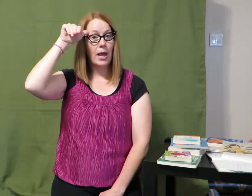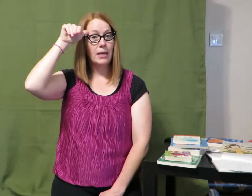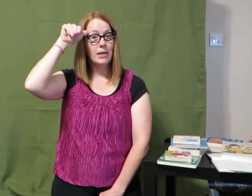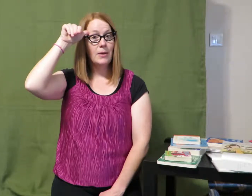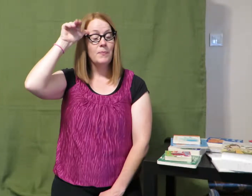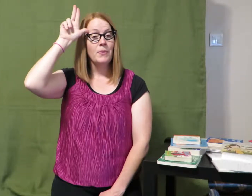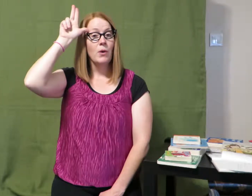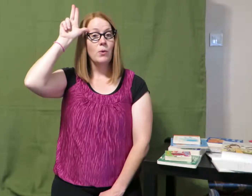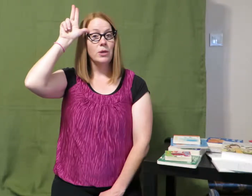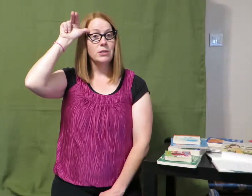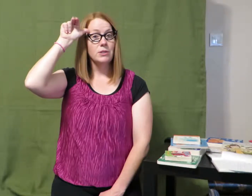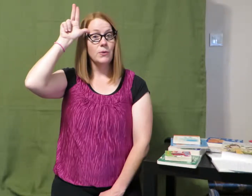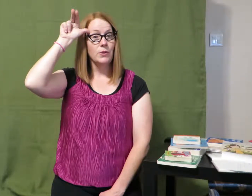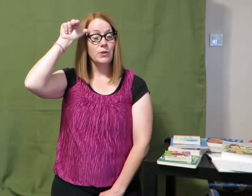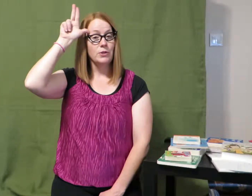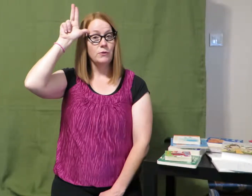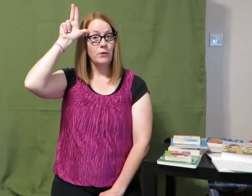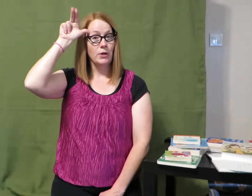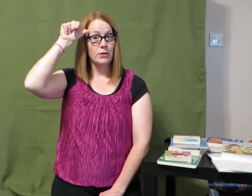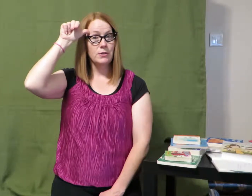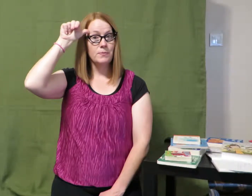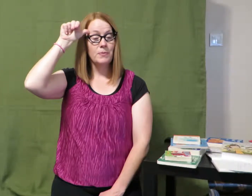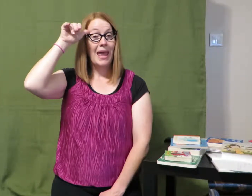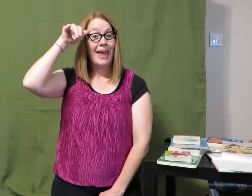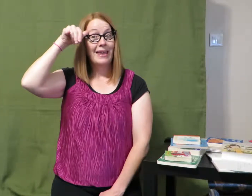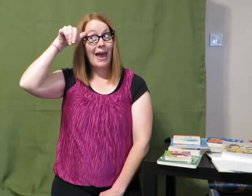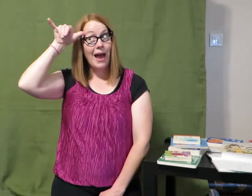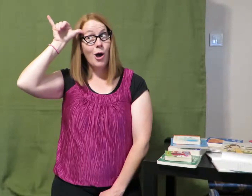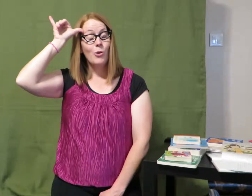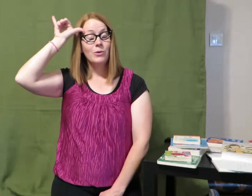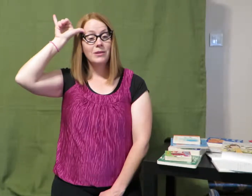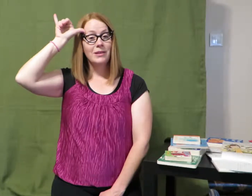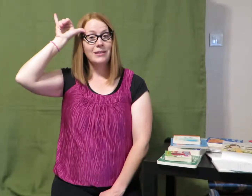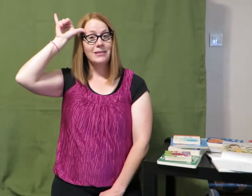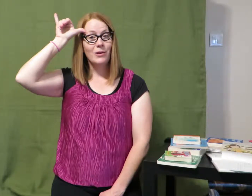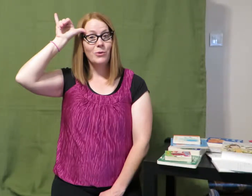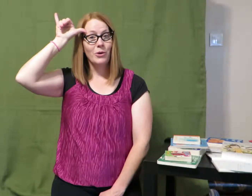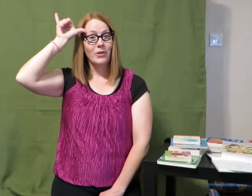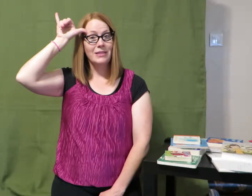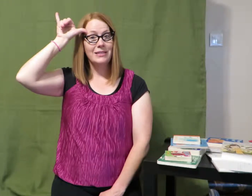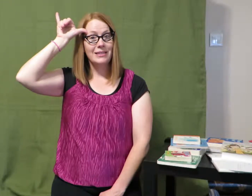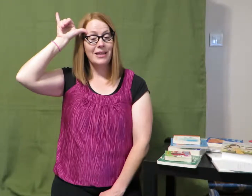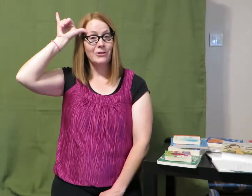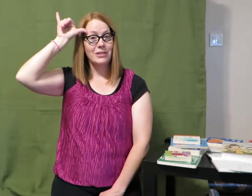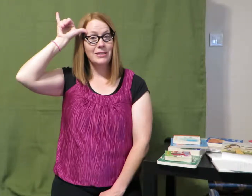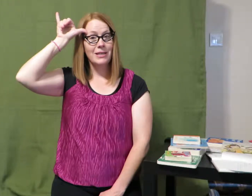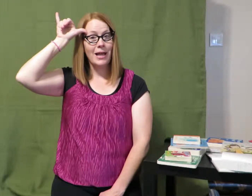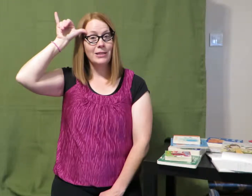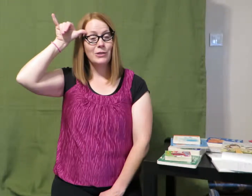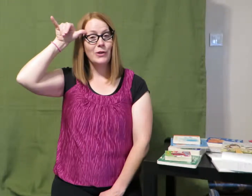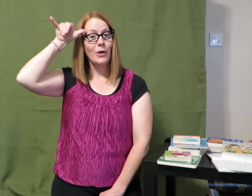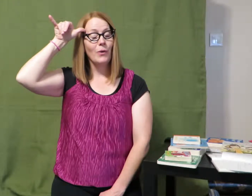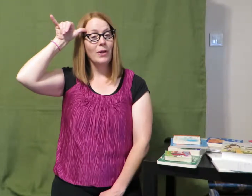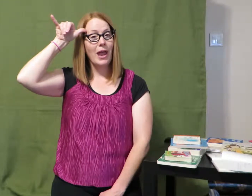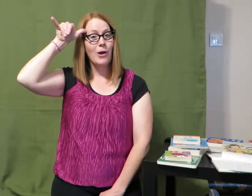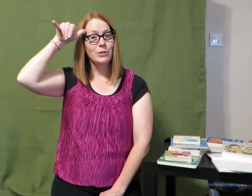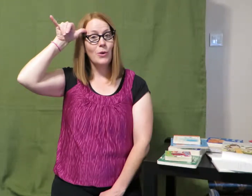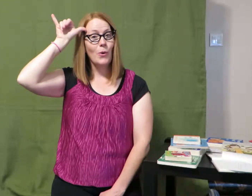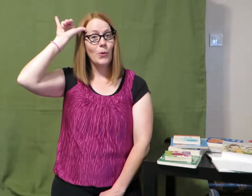hand. Horse is only the two fingers. Cow is the horn that sticks out to the side. So the cow is